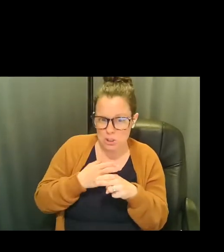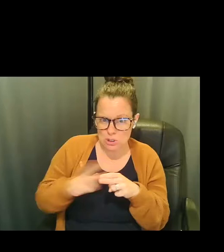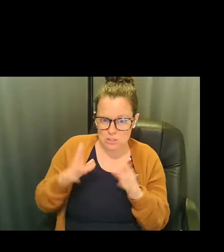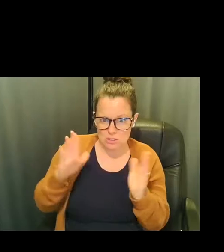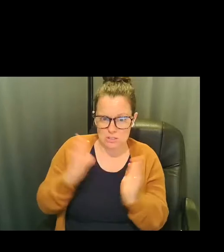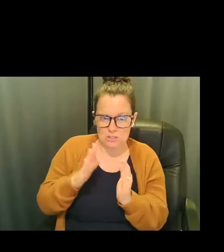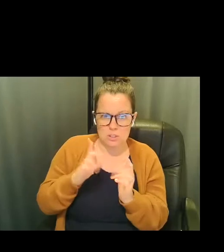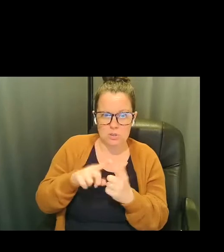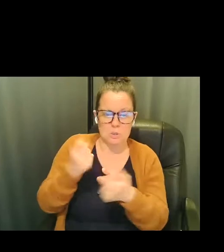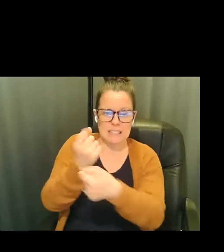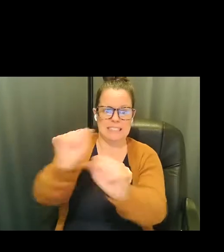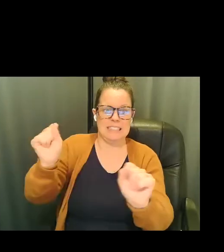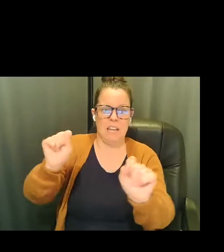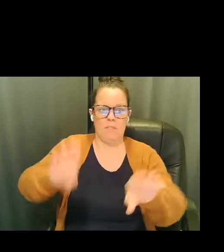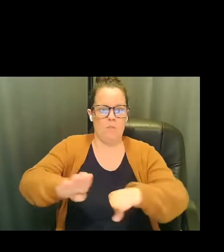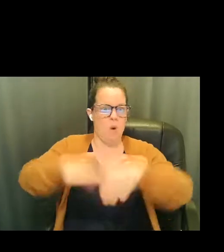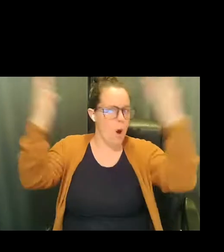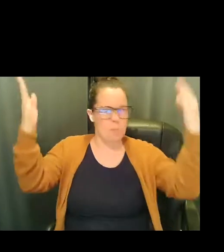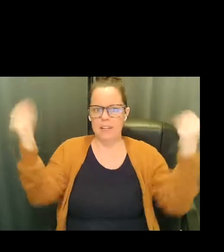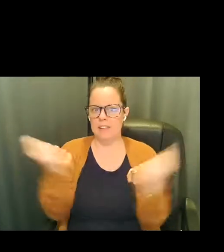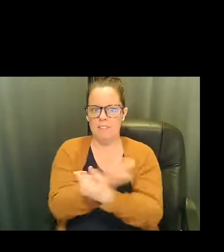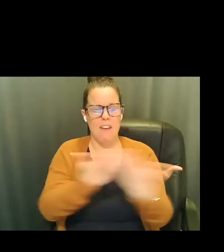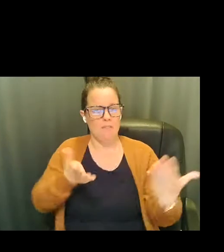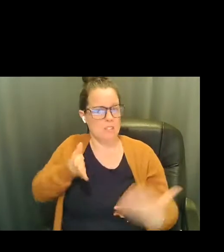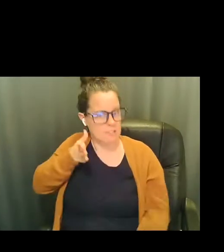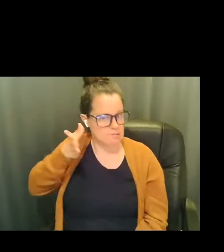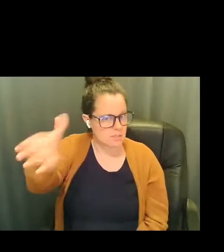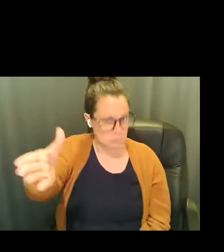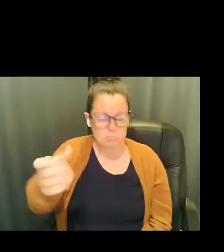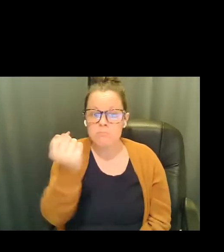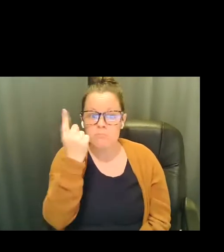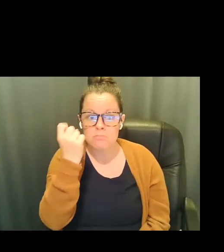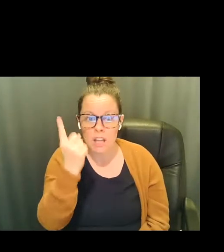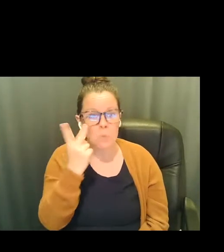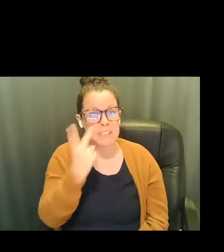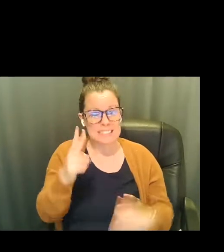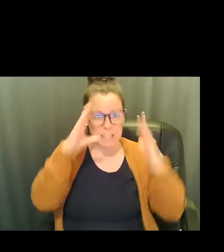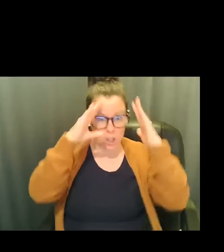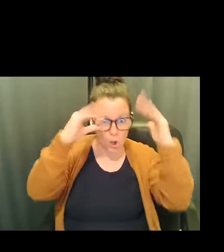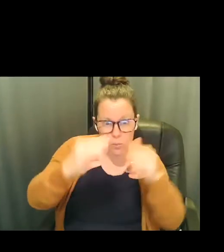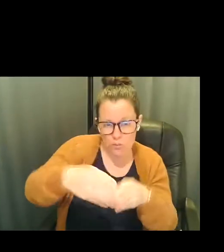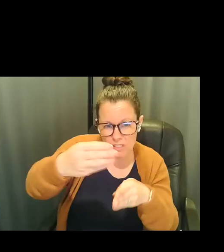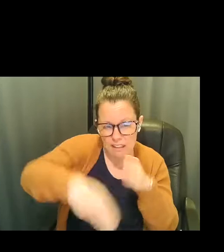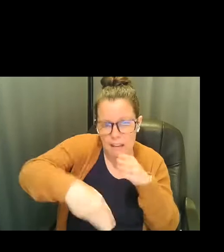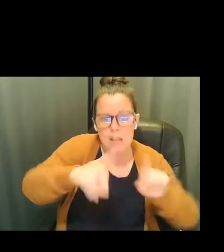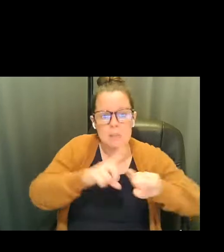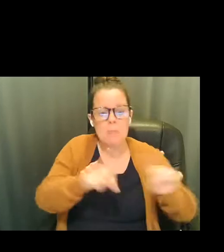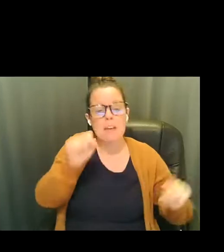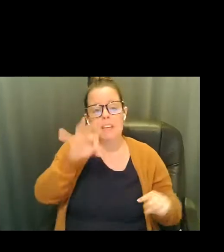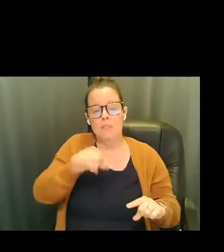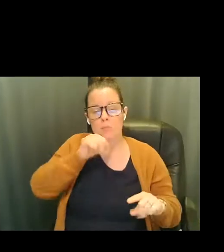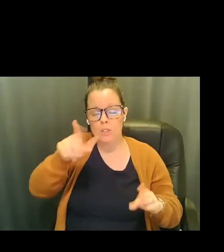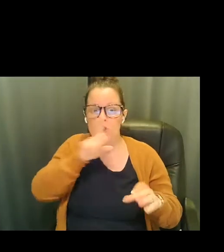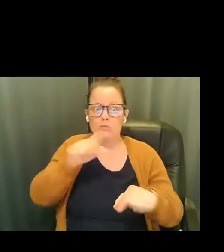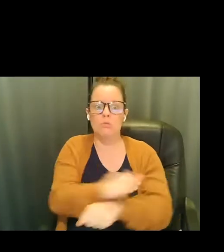full reopening in the longer term. There is a light at the end of the tunnel right now, but if we don't double down on